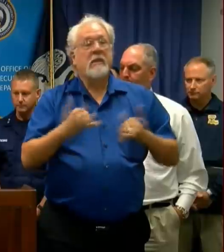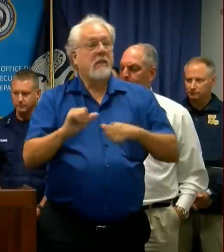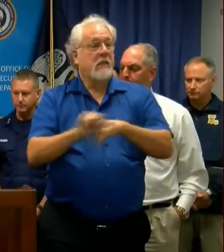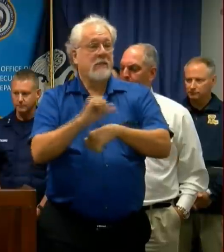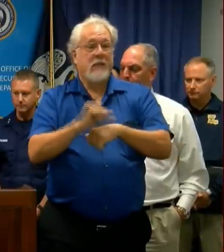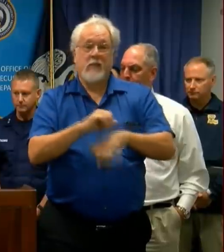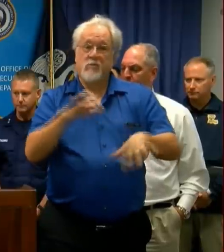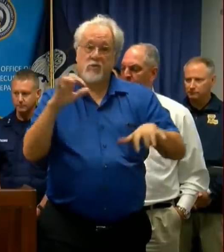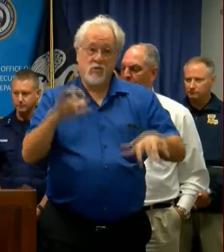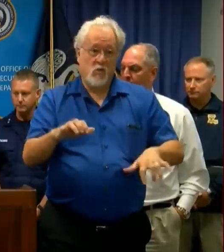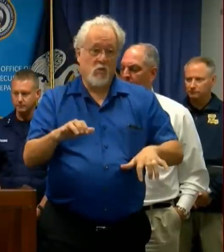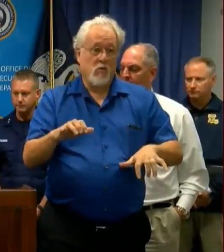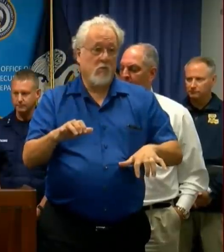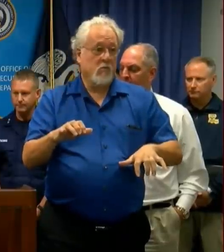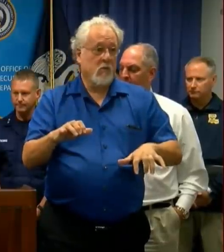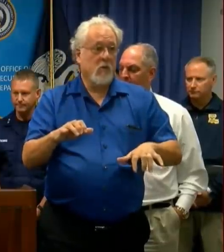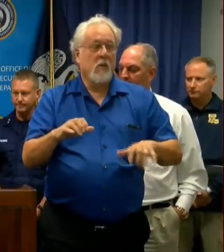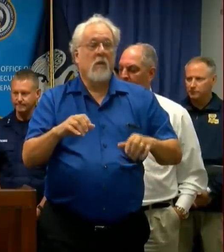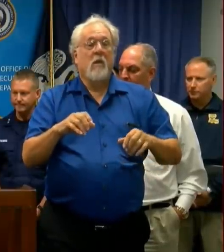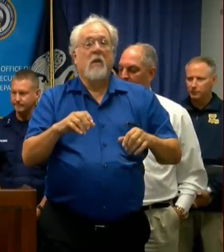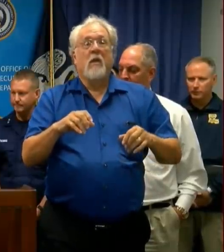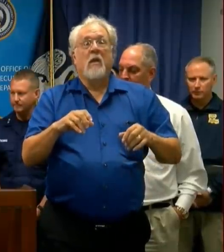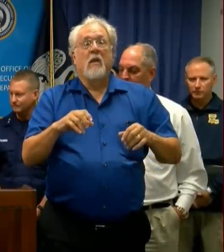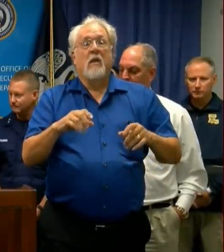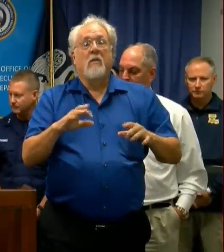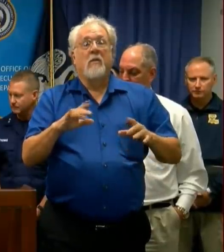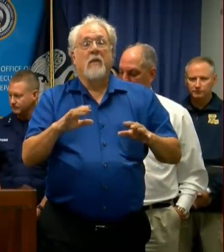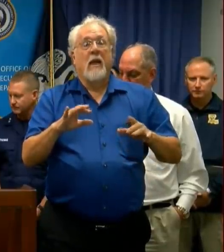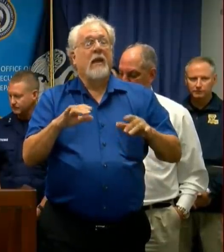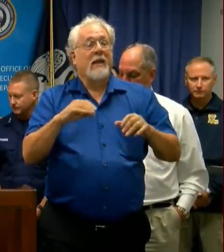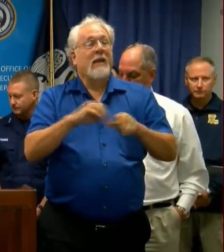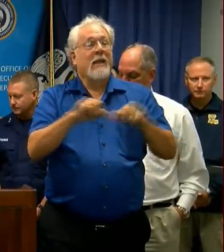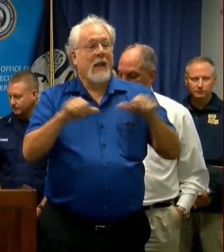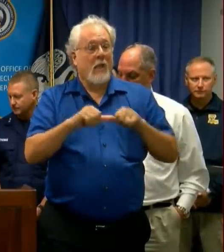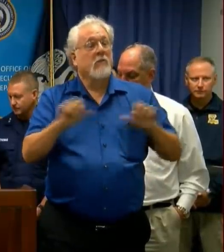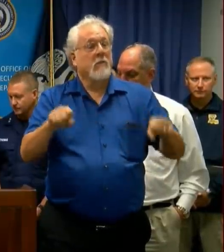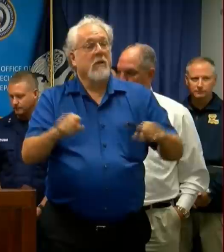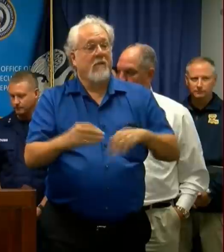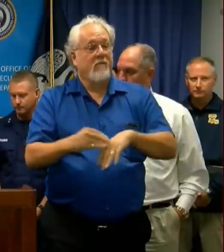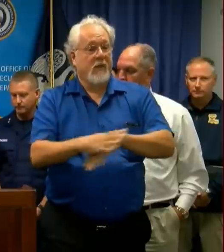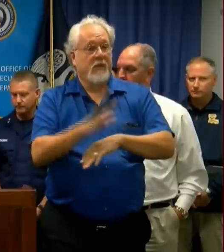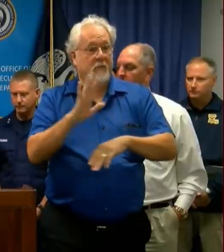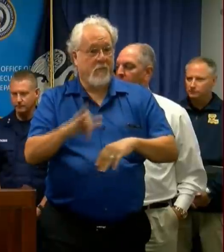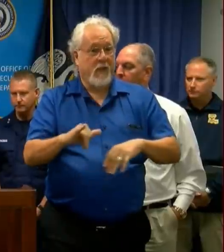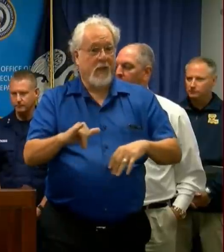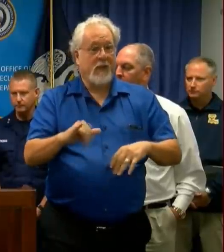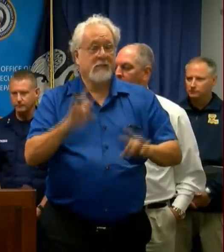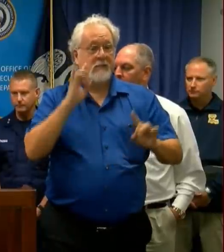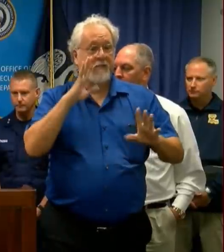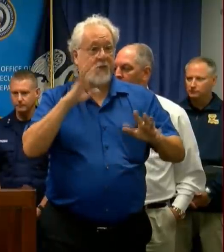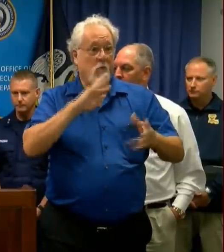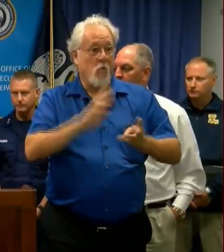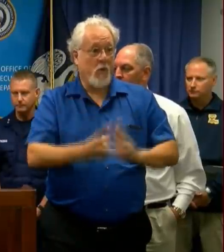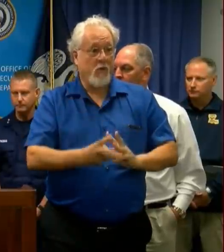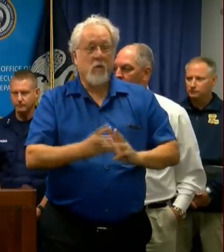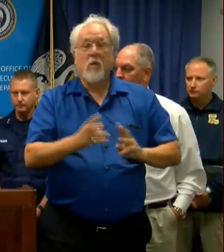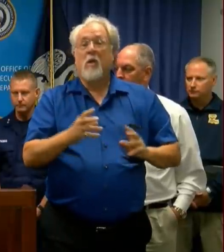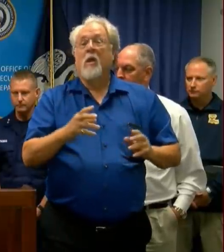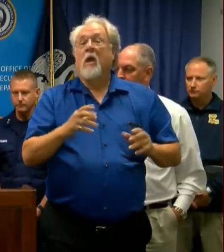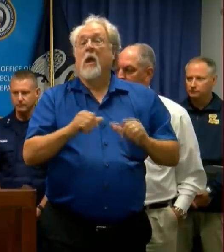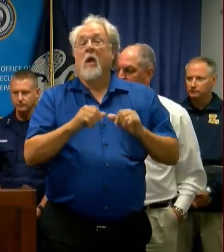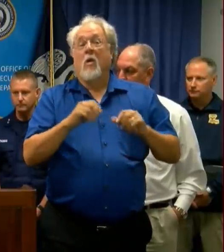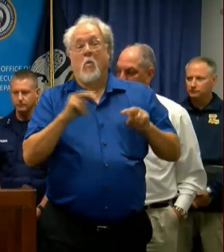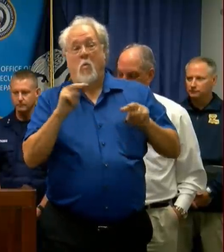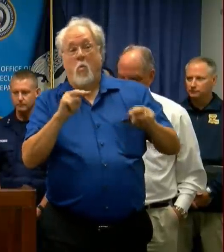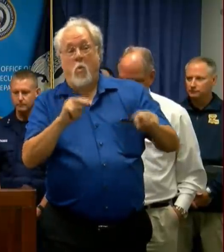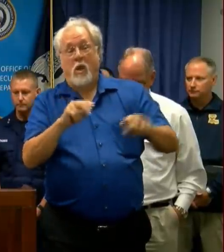dangerous storm. Resident visitors are areas potentially affected by the severe weather. Should continue